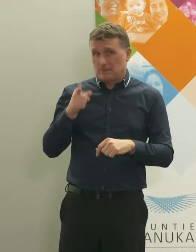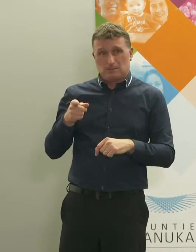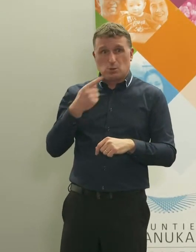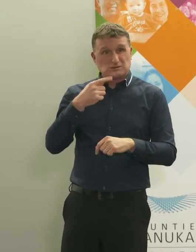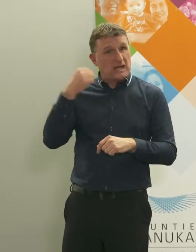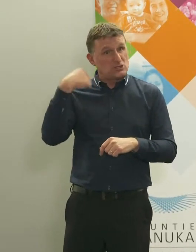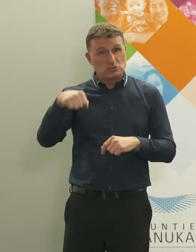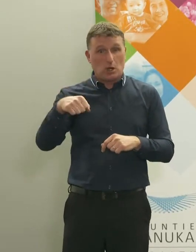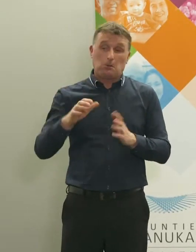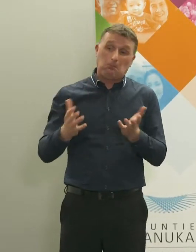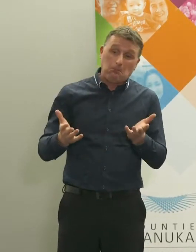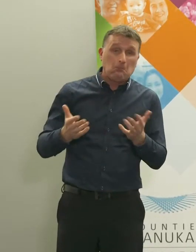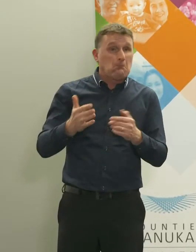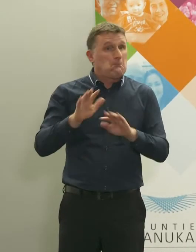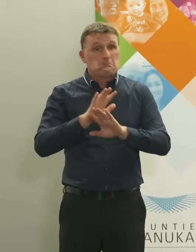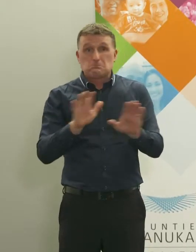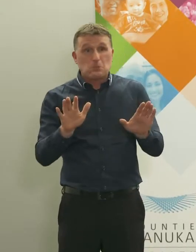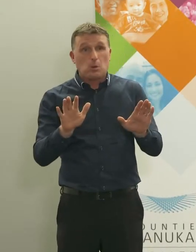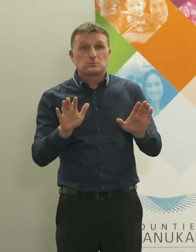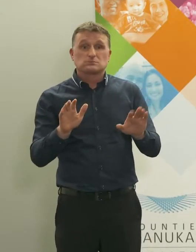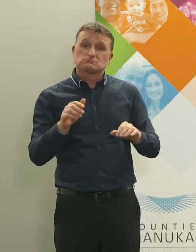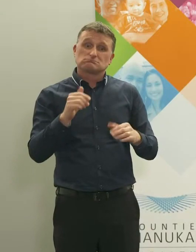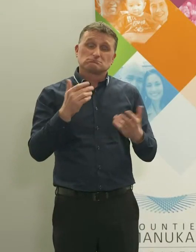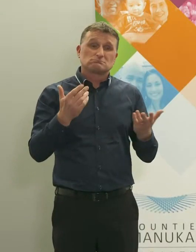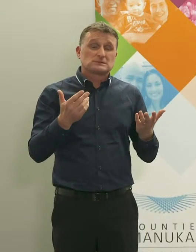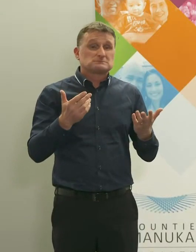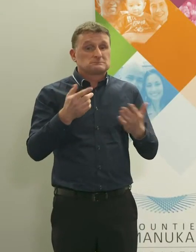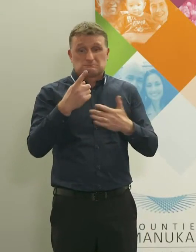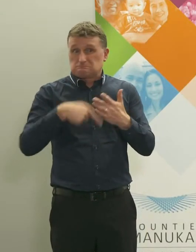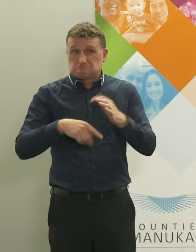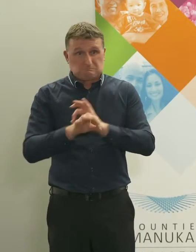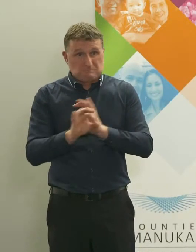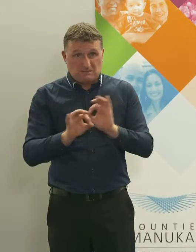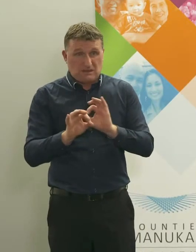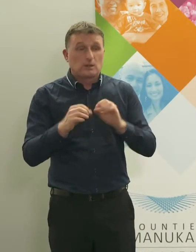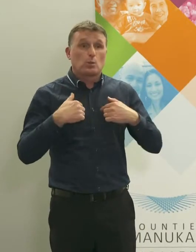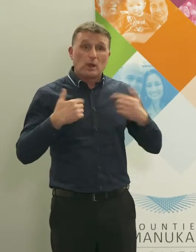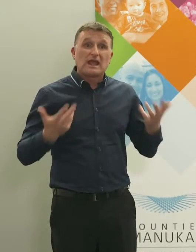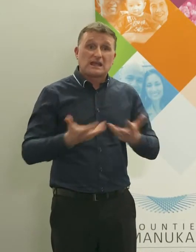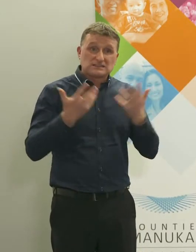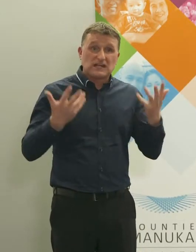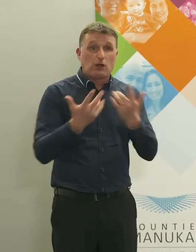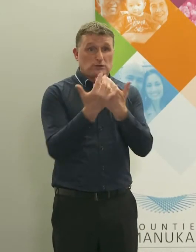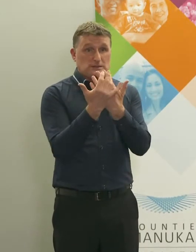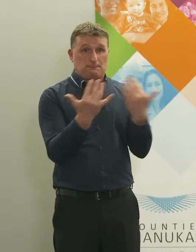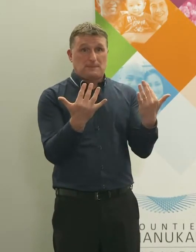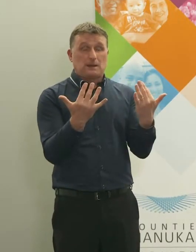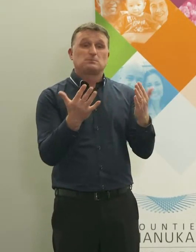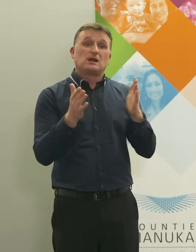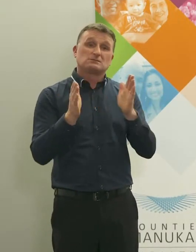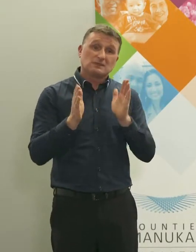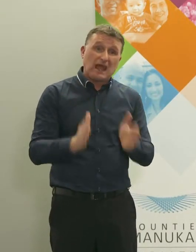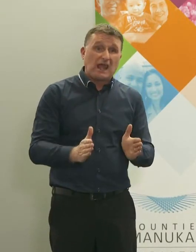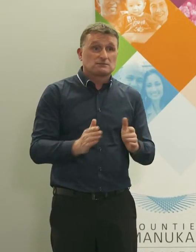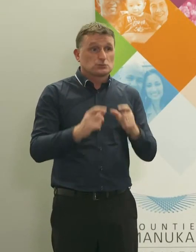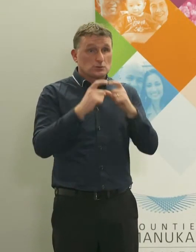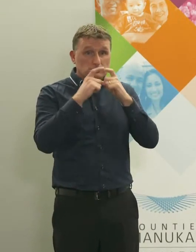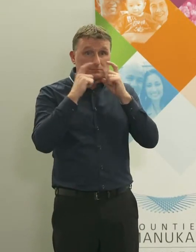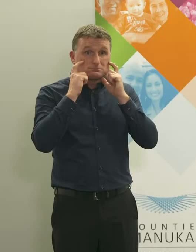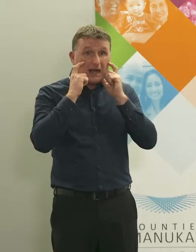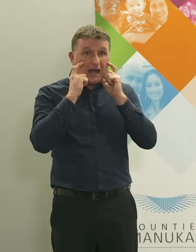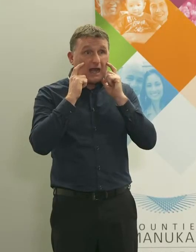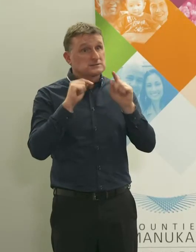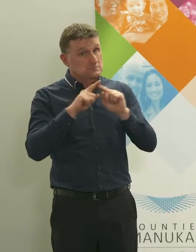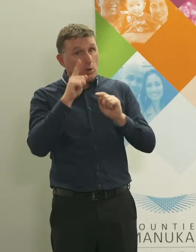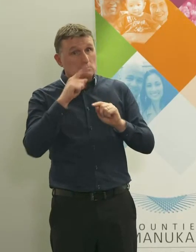to wear them, like a health condition or whatever else. And I think the encouragement approach, what we've seen so far is that people, by and large, want to